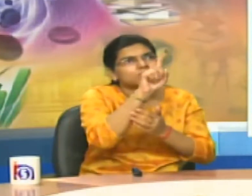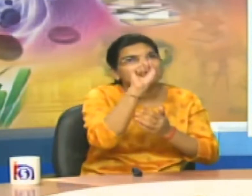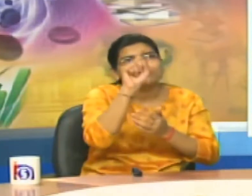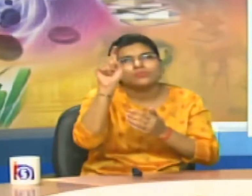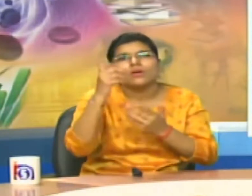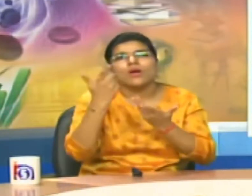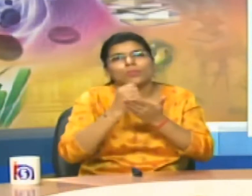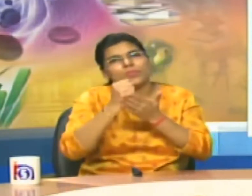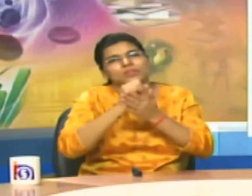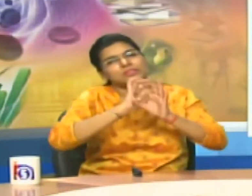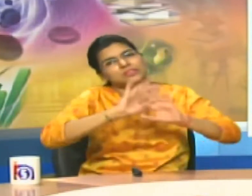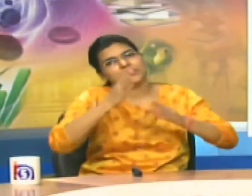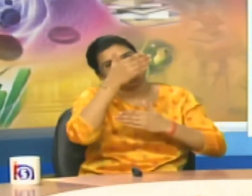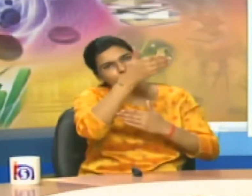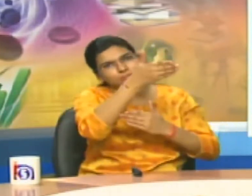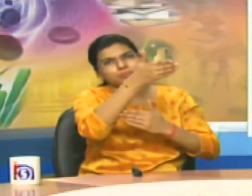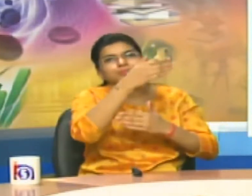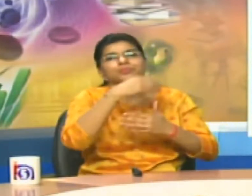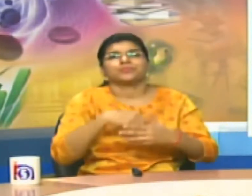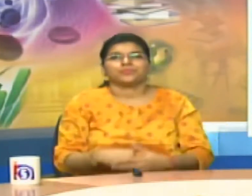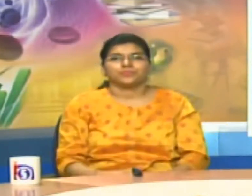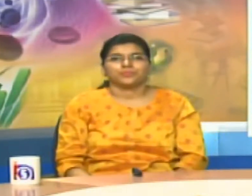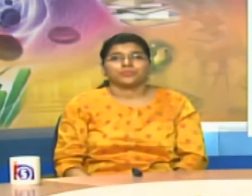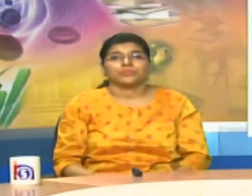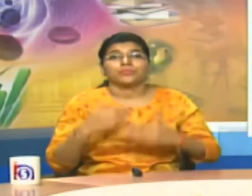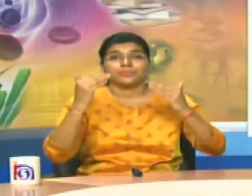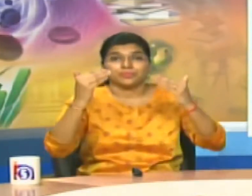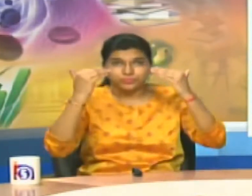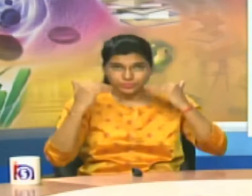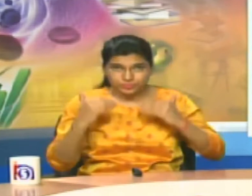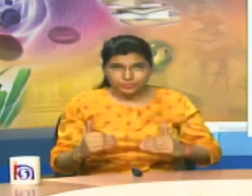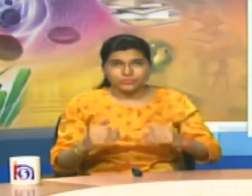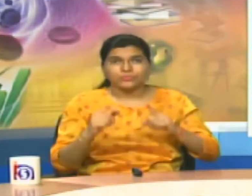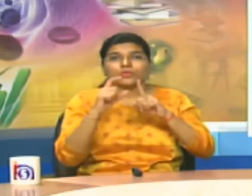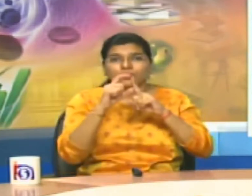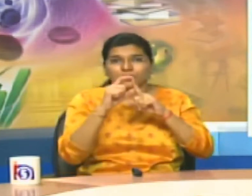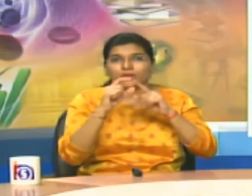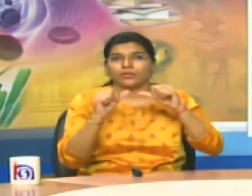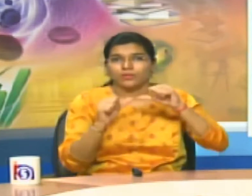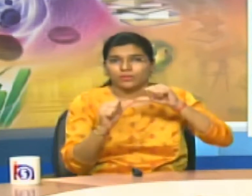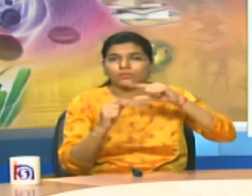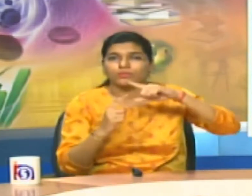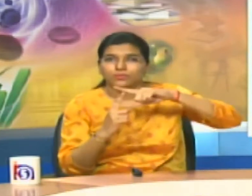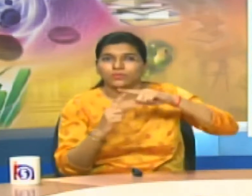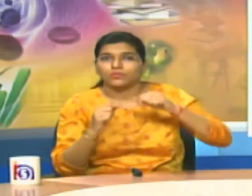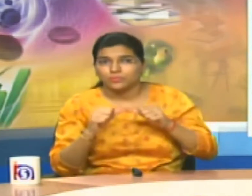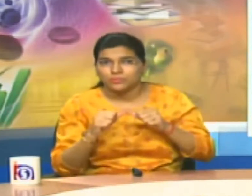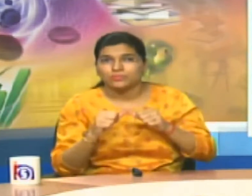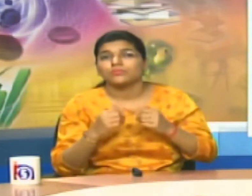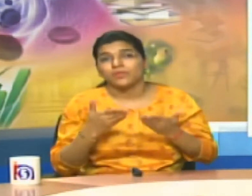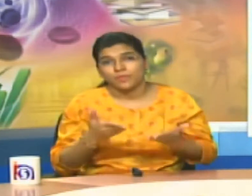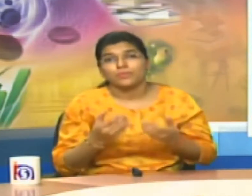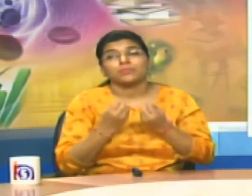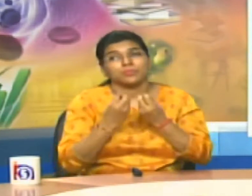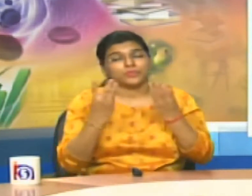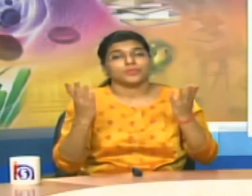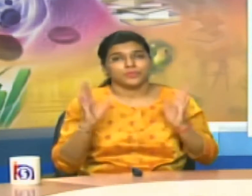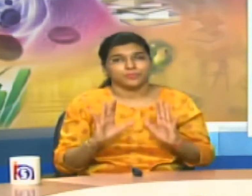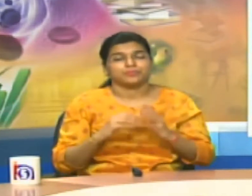is used for all the kinds of mathematical calculation. And below that there is